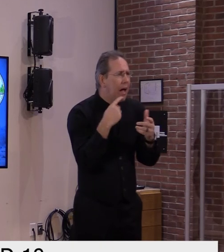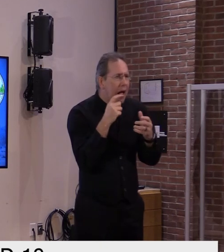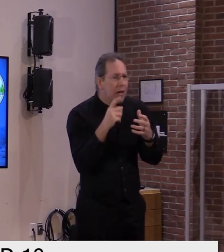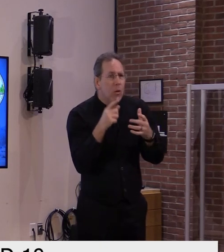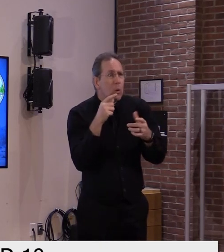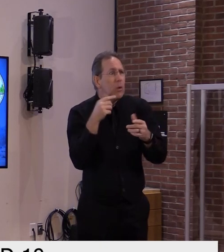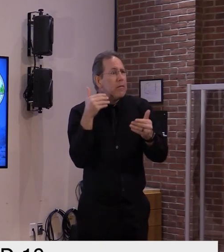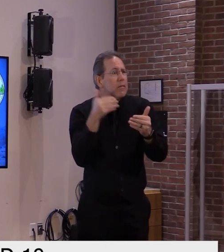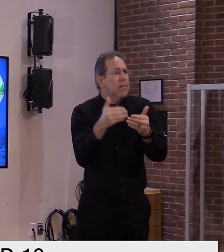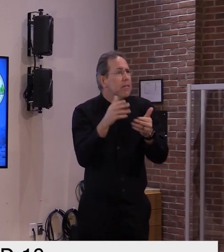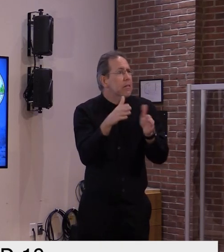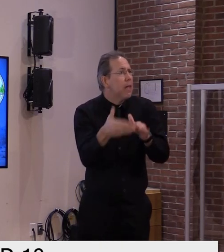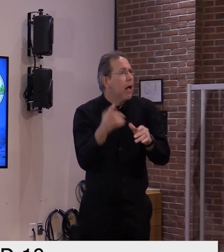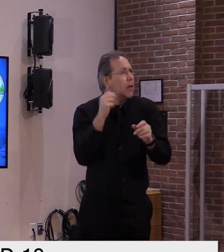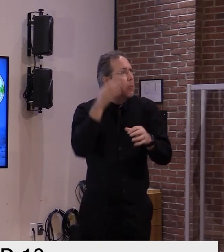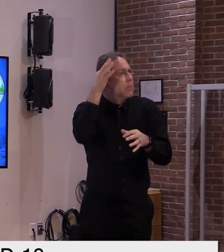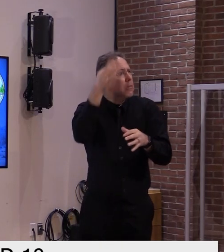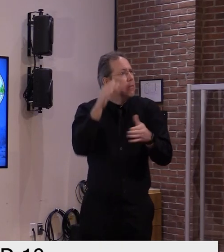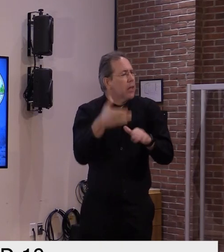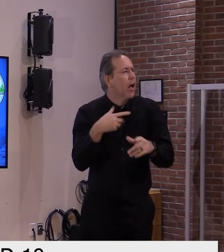them like they took care of us.